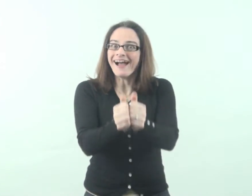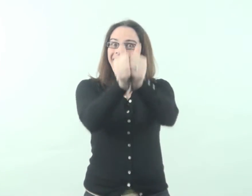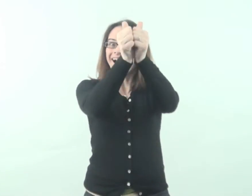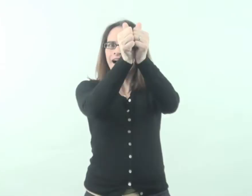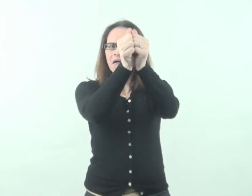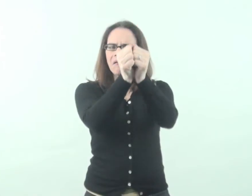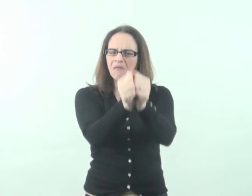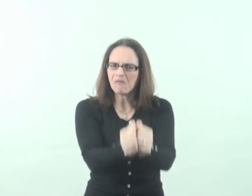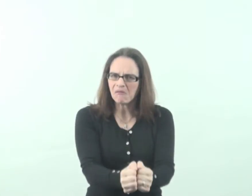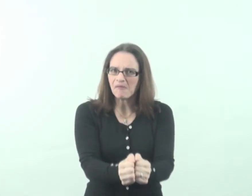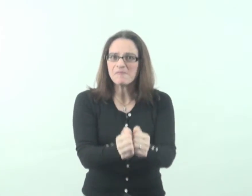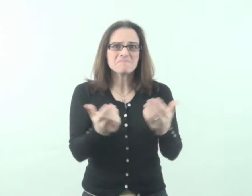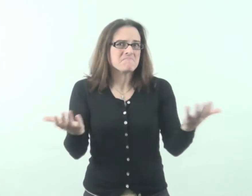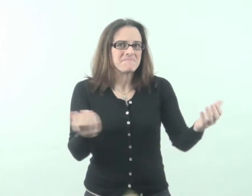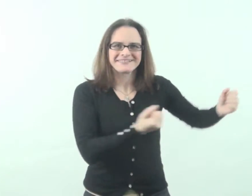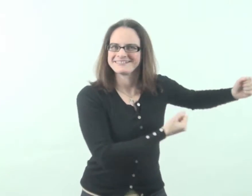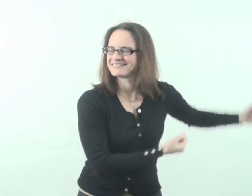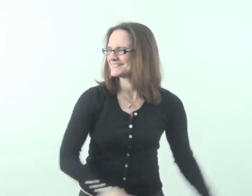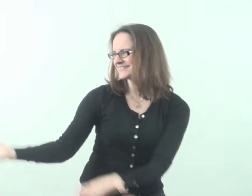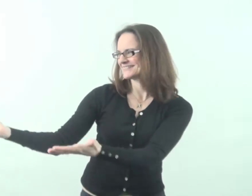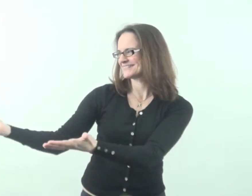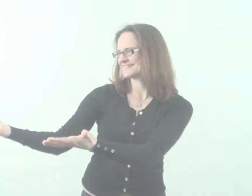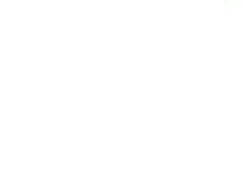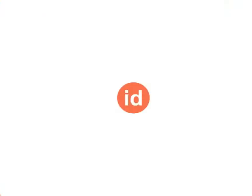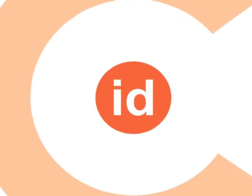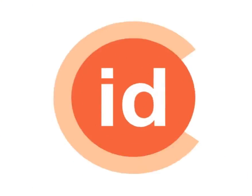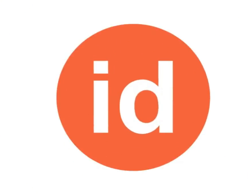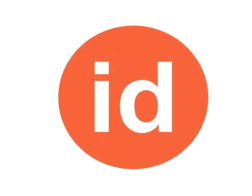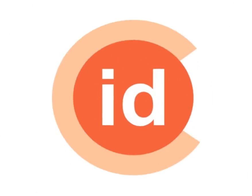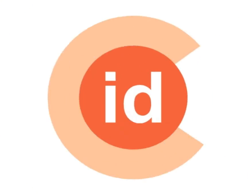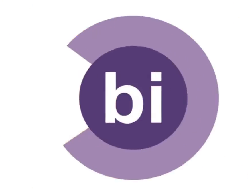of an interpreter, or not, so to speak. Here you go.